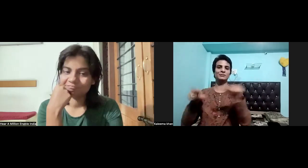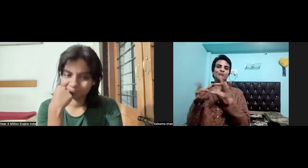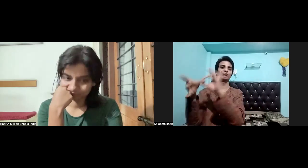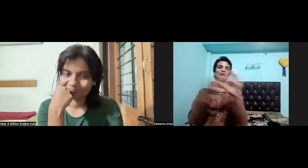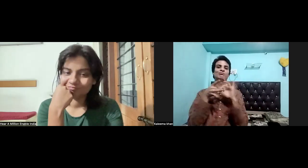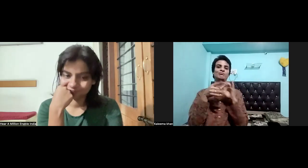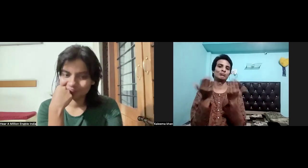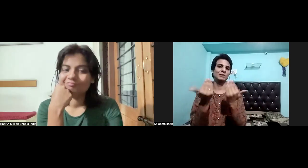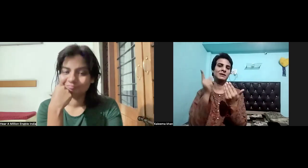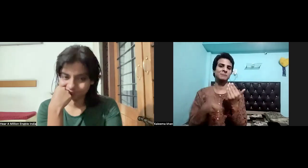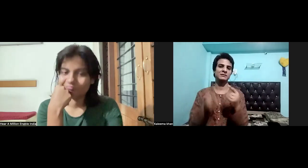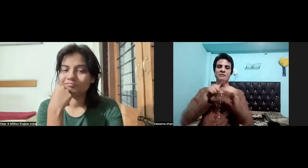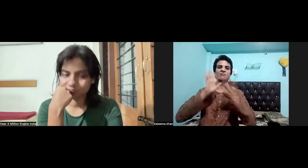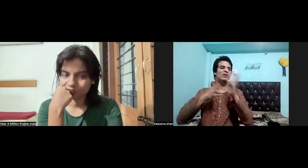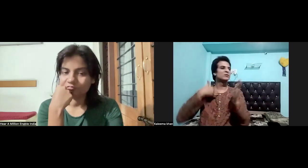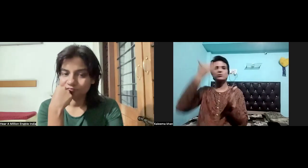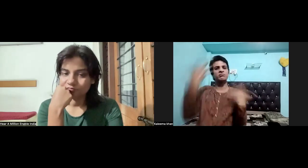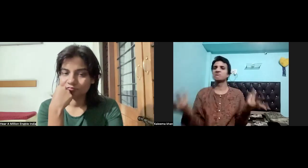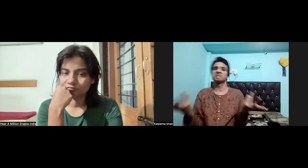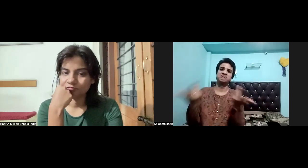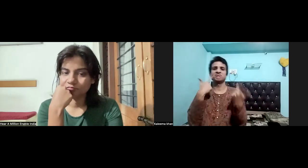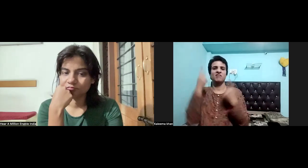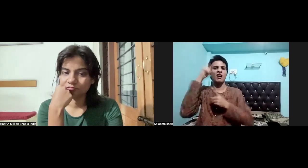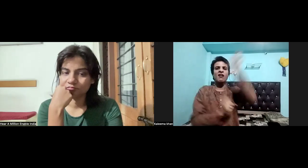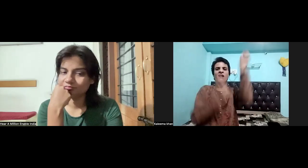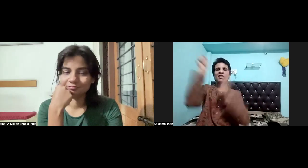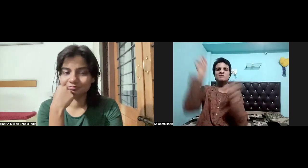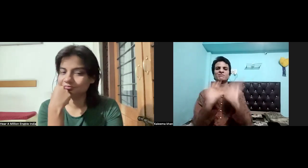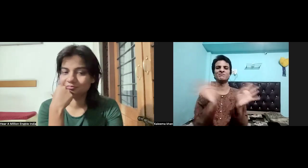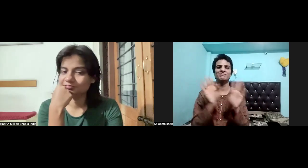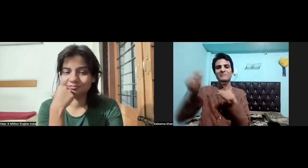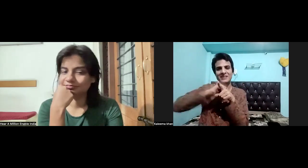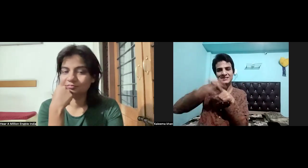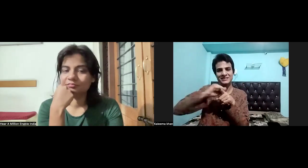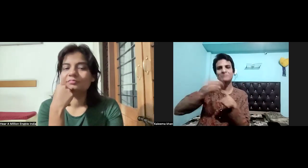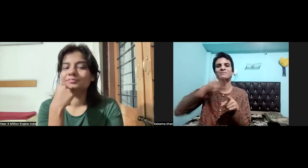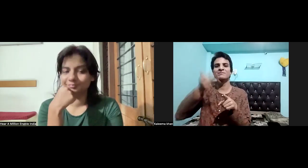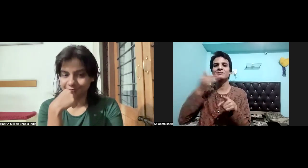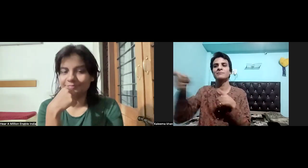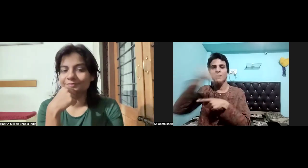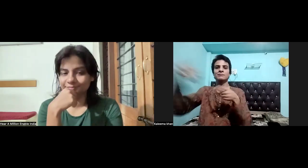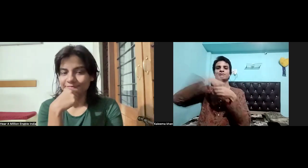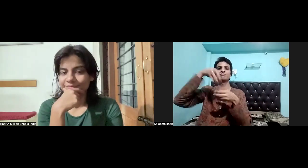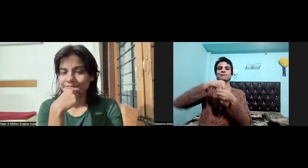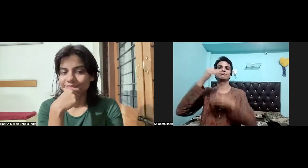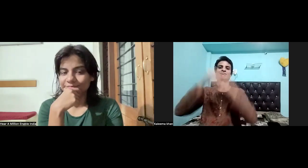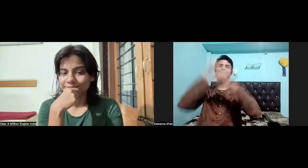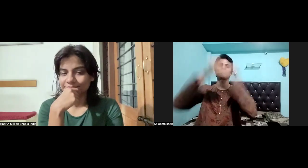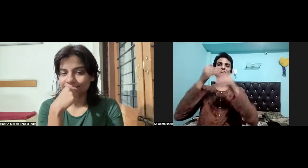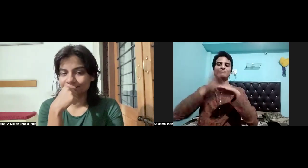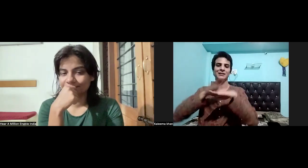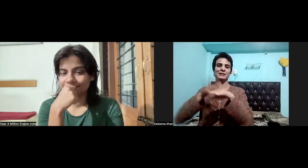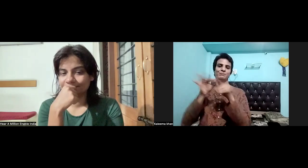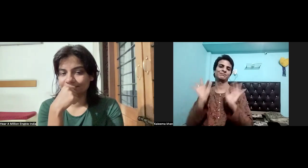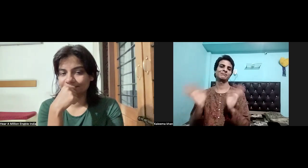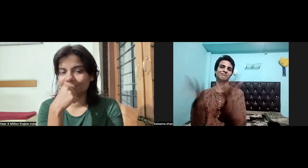So like people are speaking, they are getting the access, right, for the hearing people. But what about the deaf people? We also want to be at